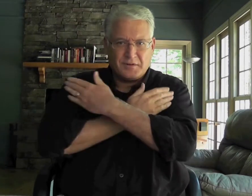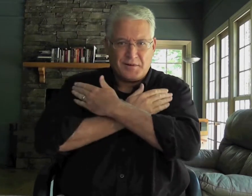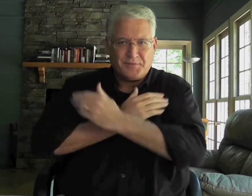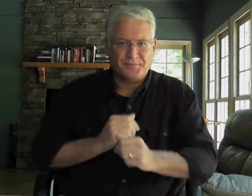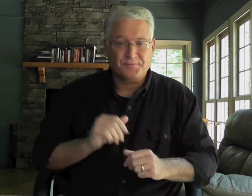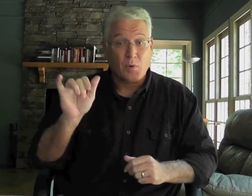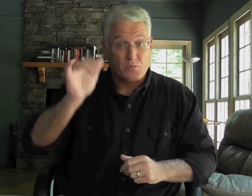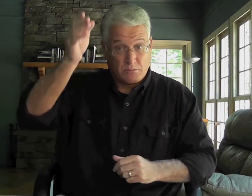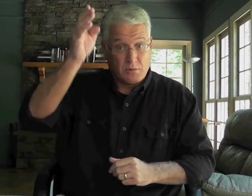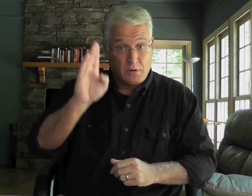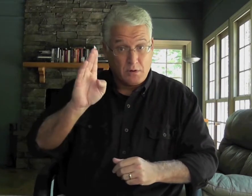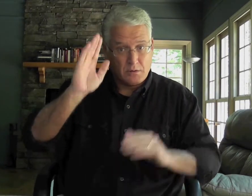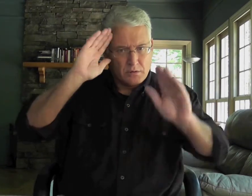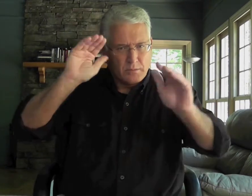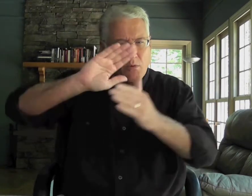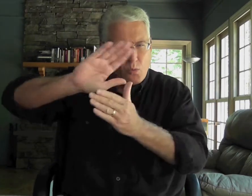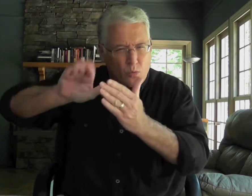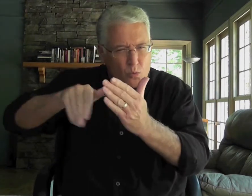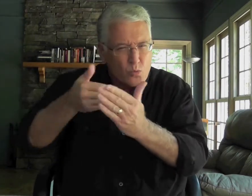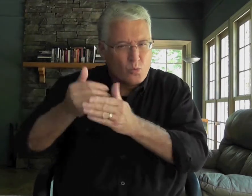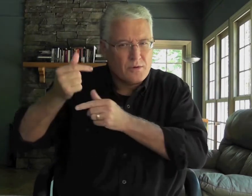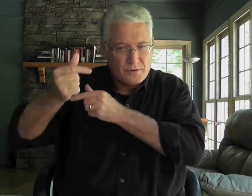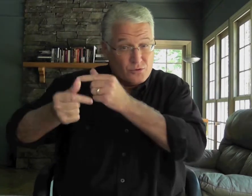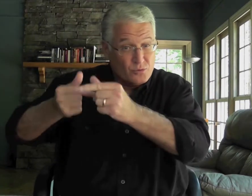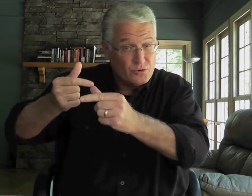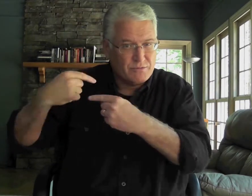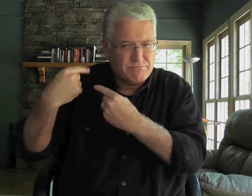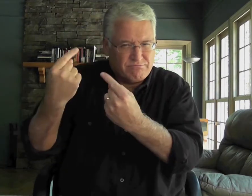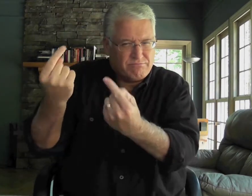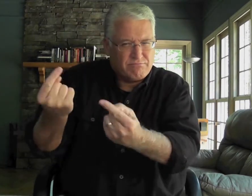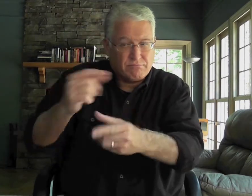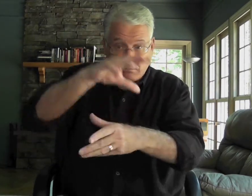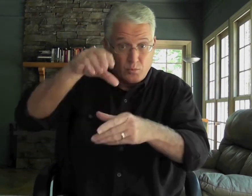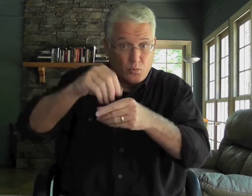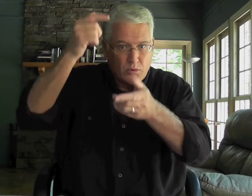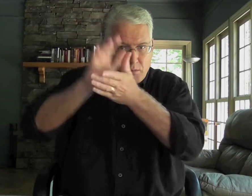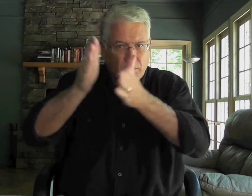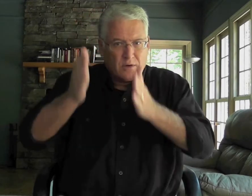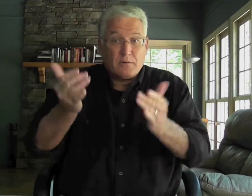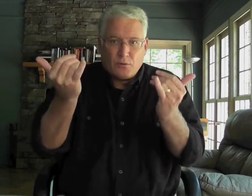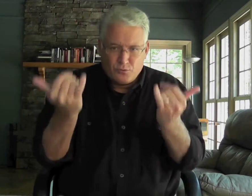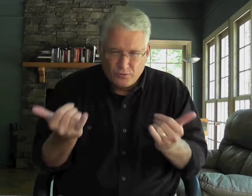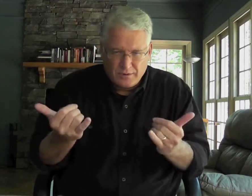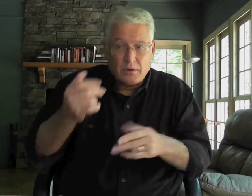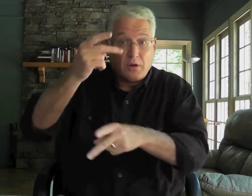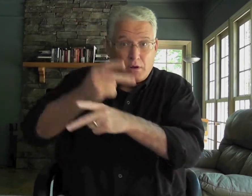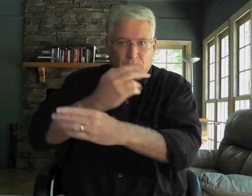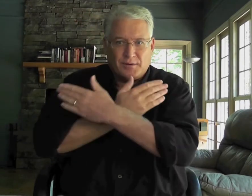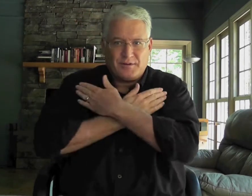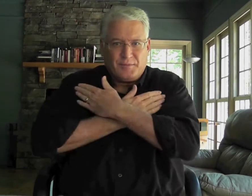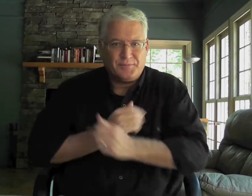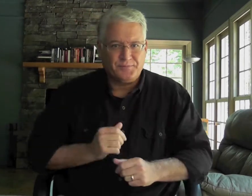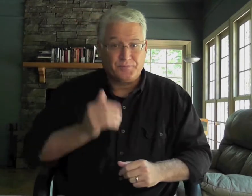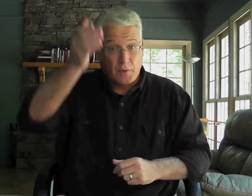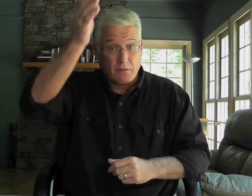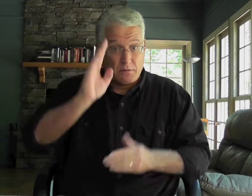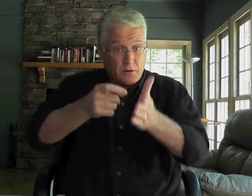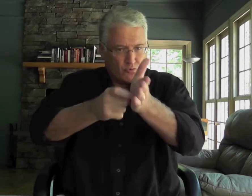and Eve to keep the Sabbath. He expected all generations since then to do that. All believers, that includes